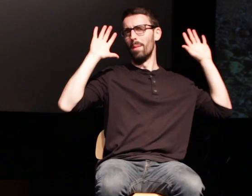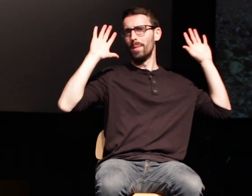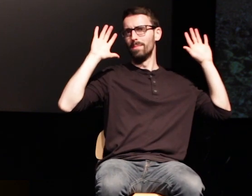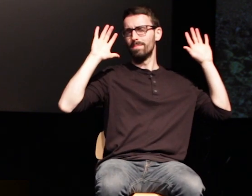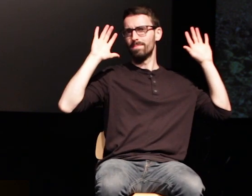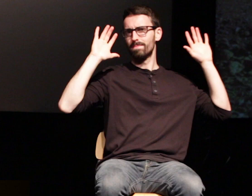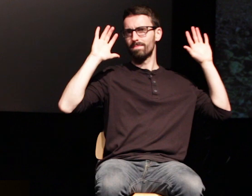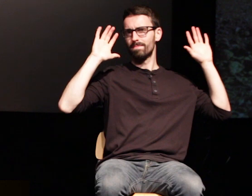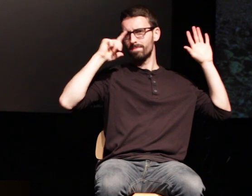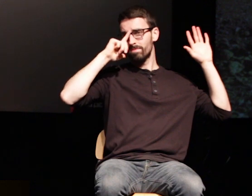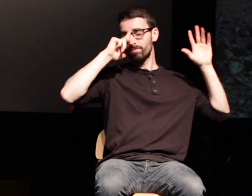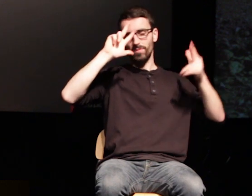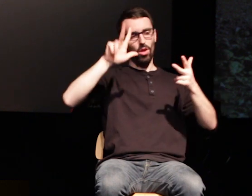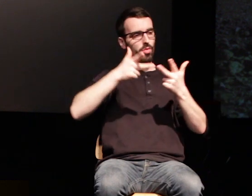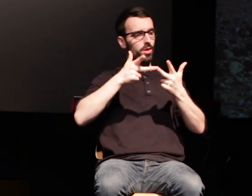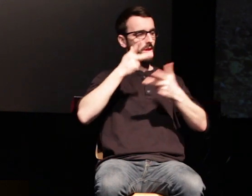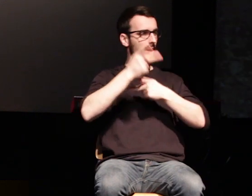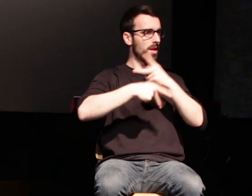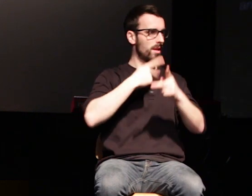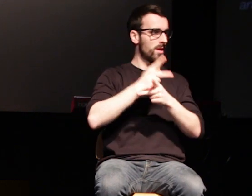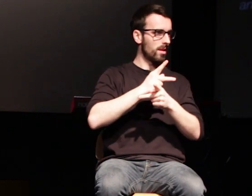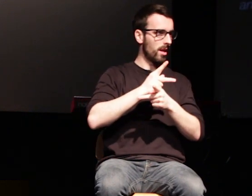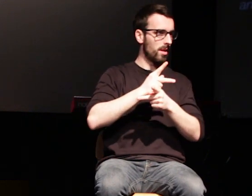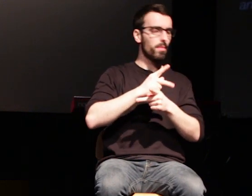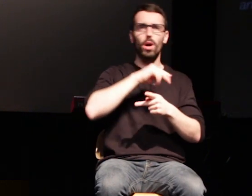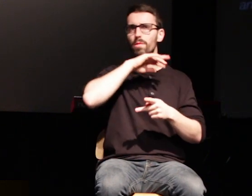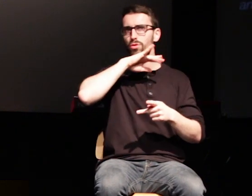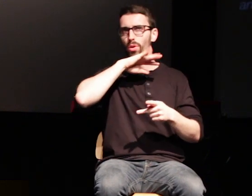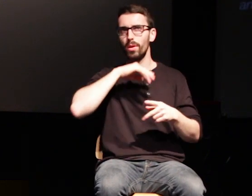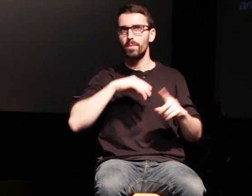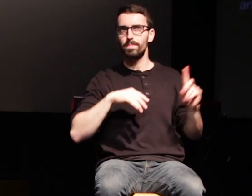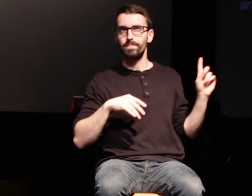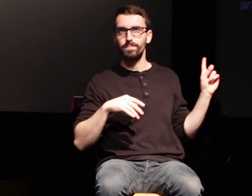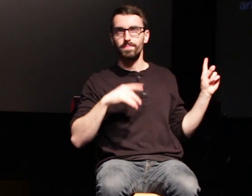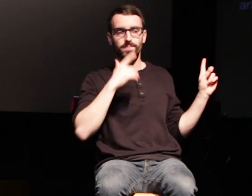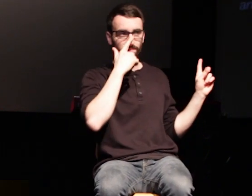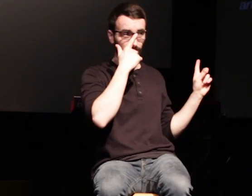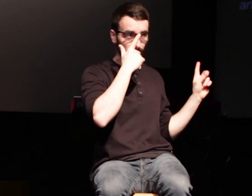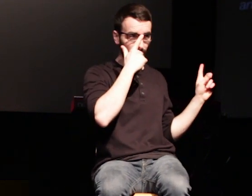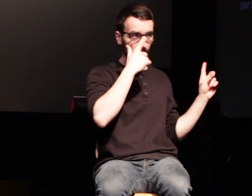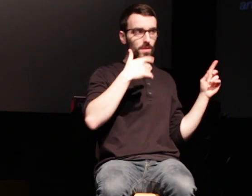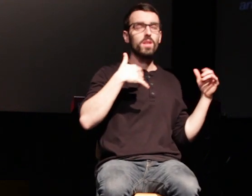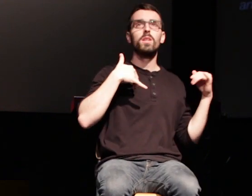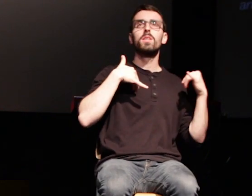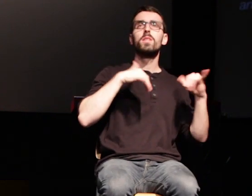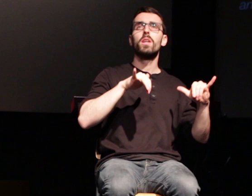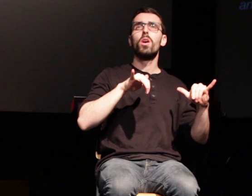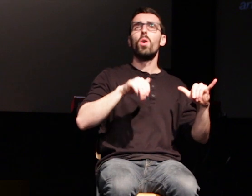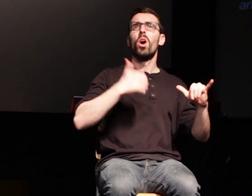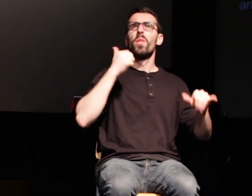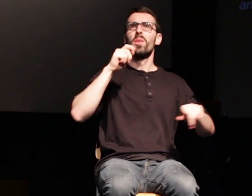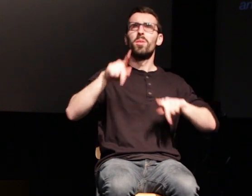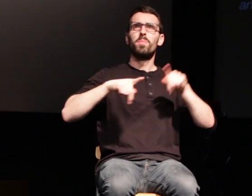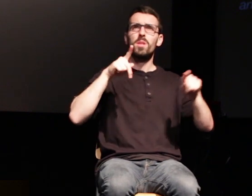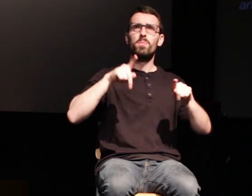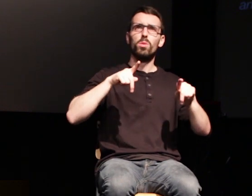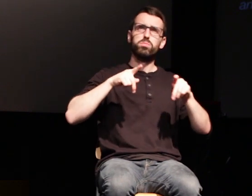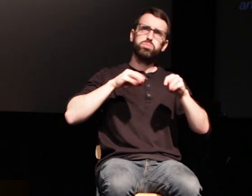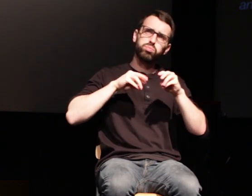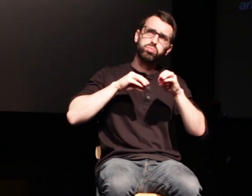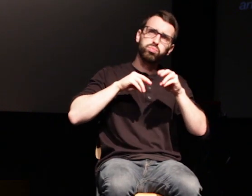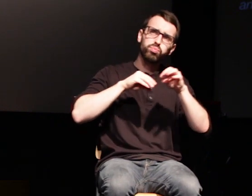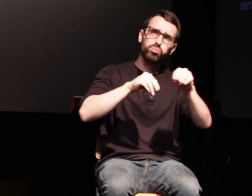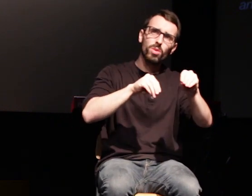And then there's a third type of soil. He goes to this one. He says in verse 18, still others like seeds sown among thorns hear the